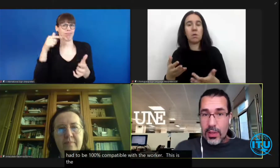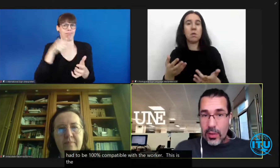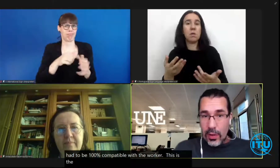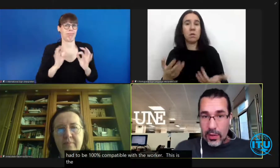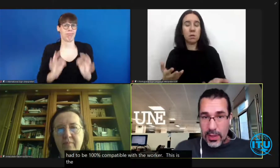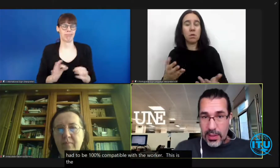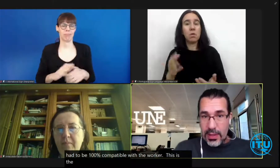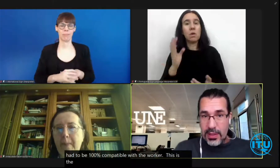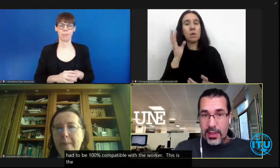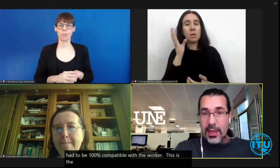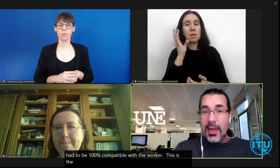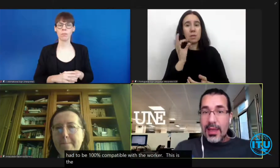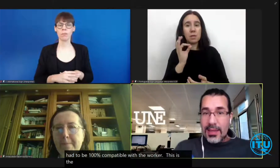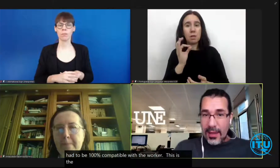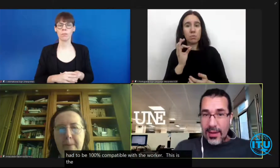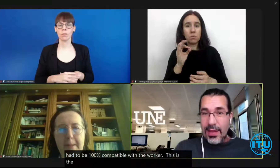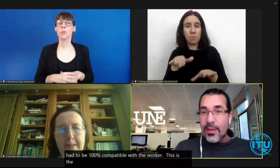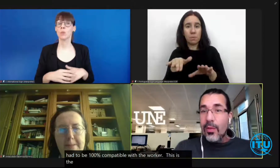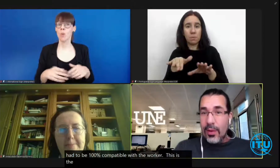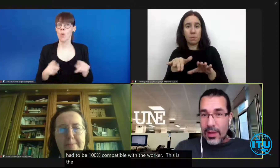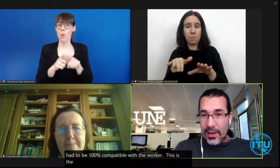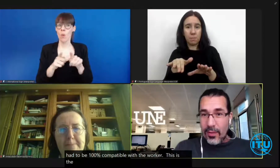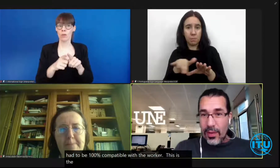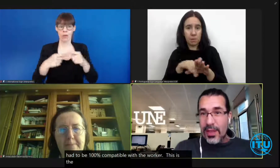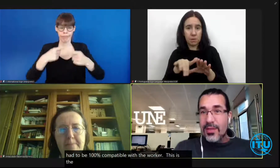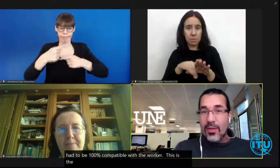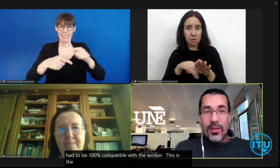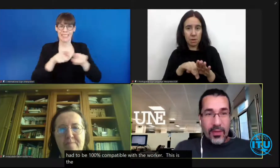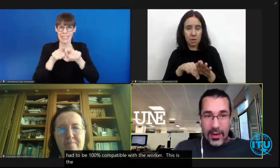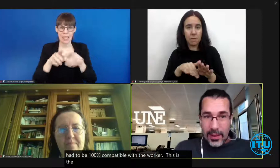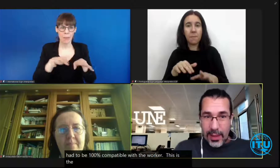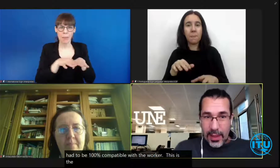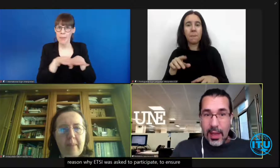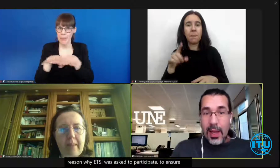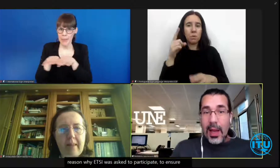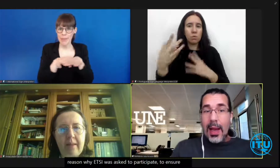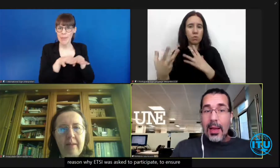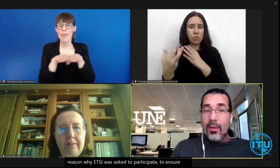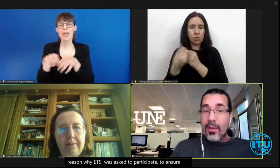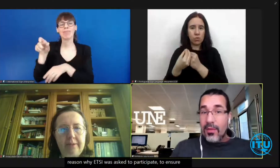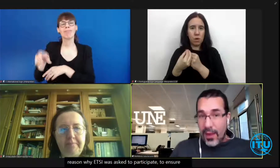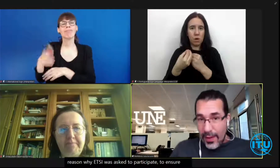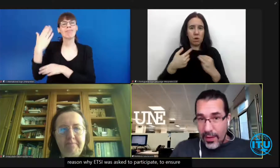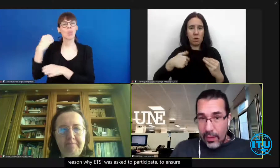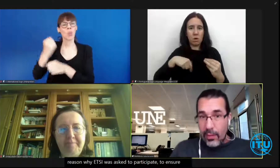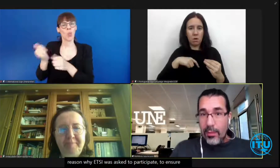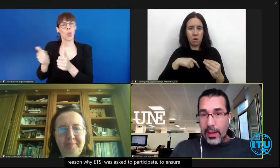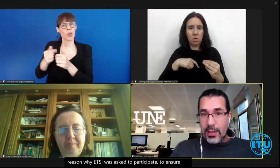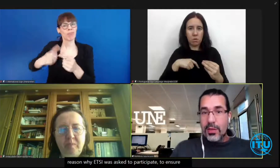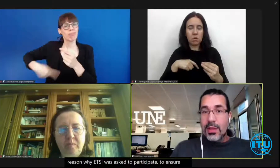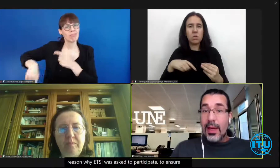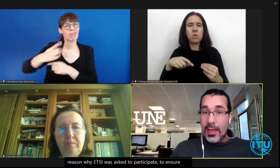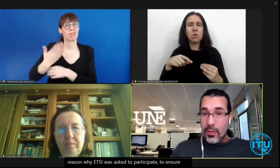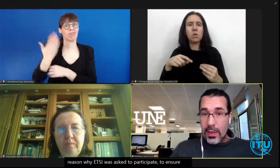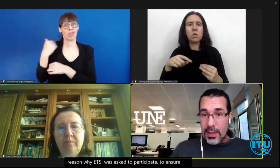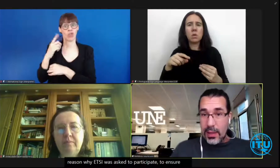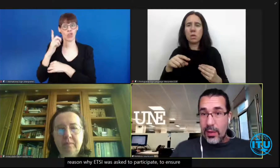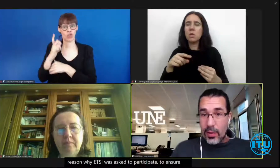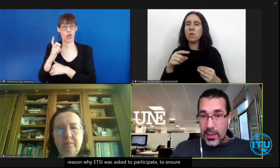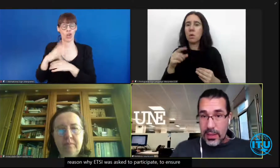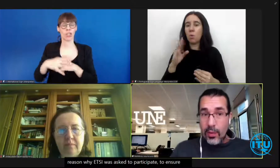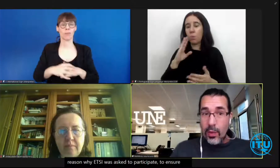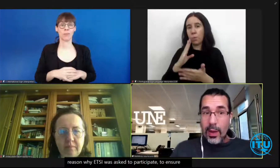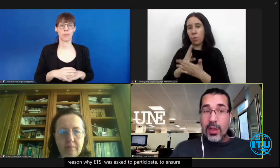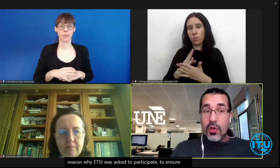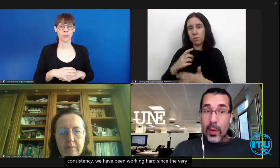participate to assure consistency. SADI has been working with us from the very beginning, and on the 5 current versions, the last ones